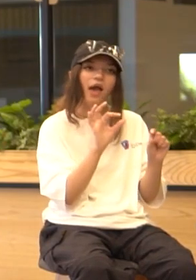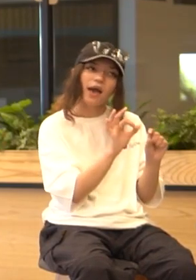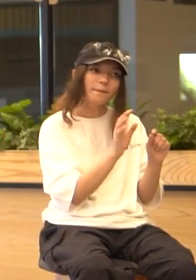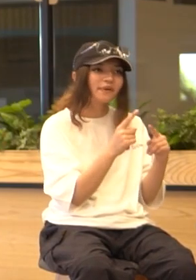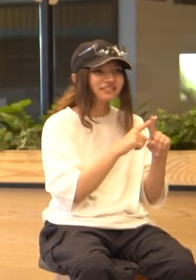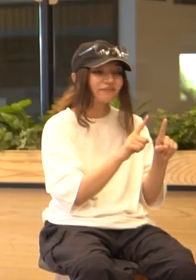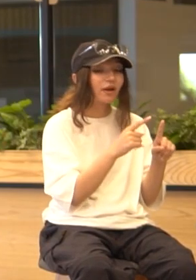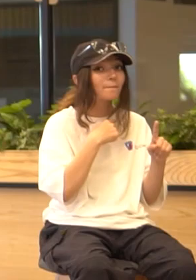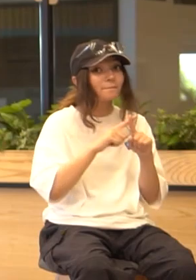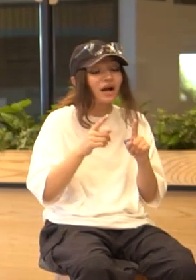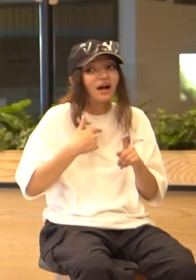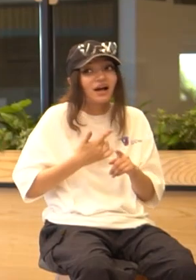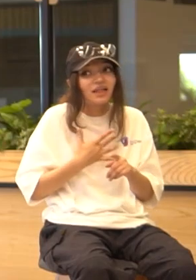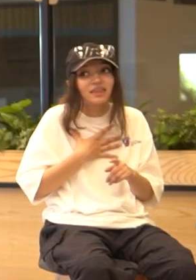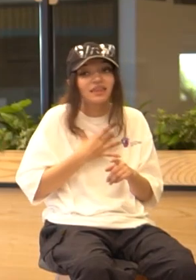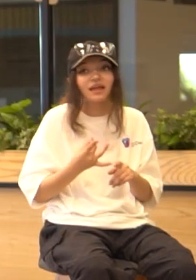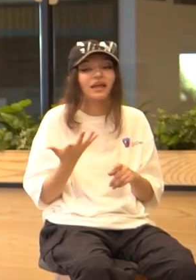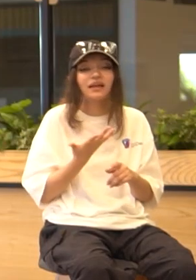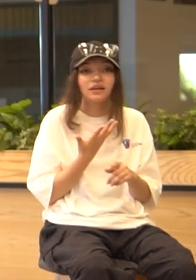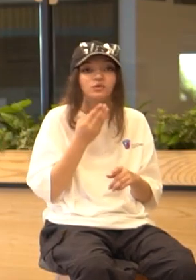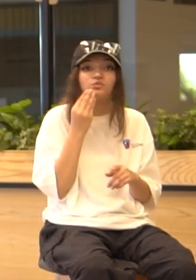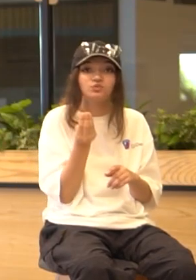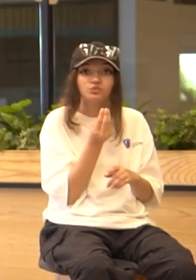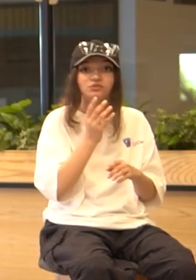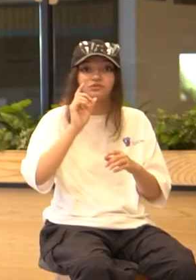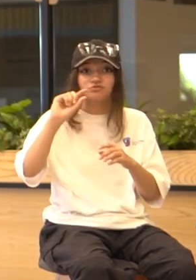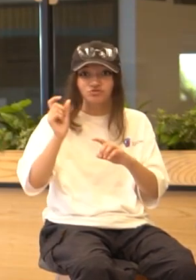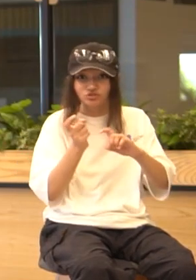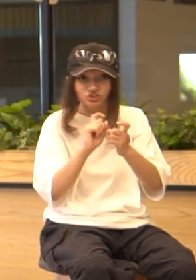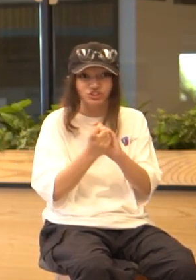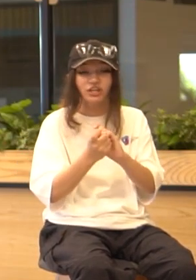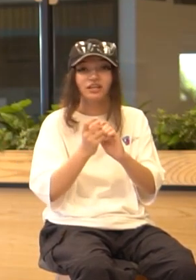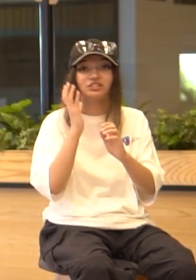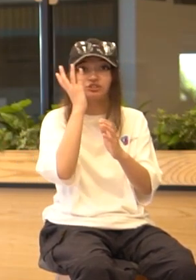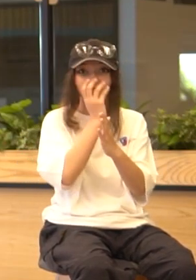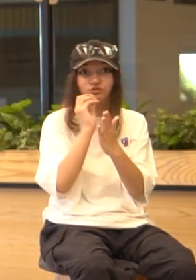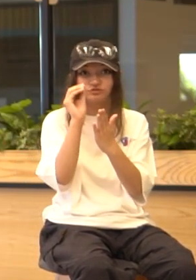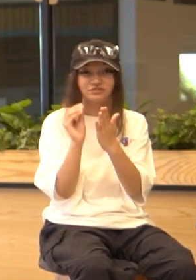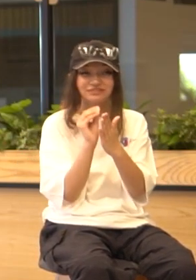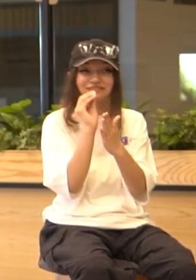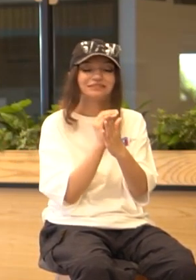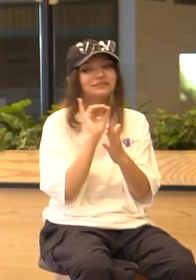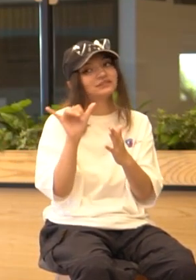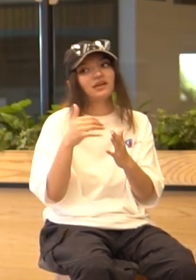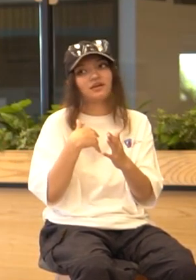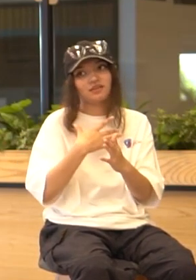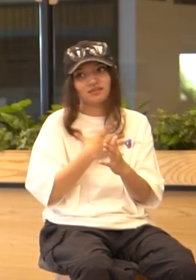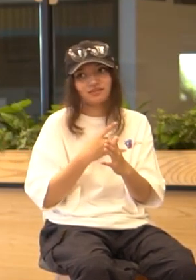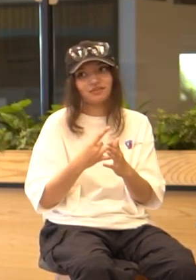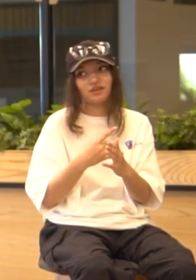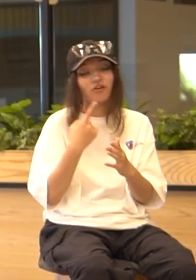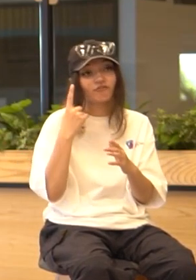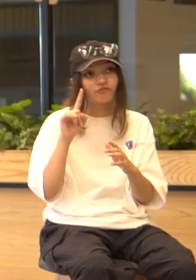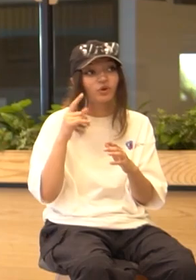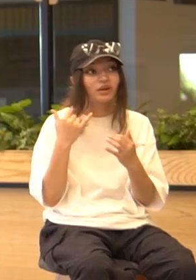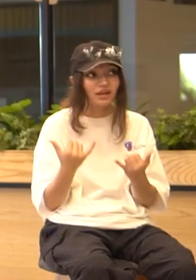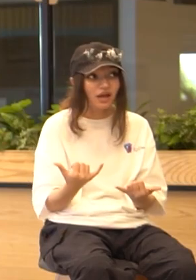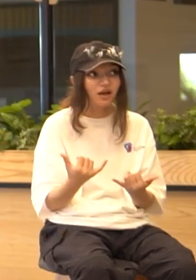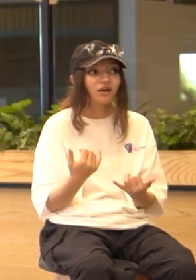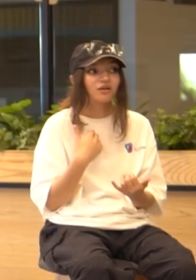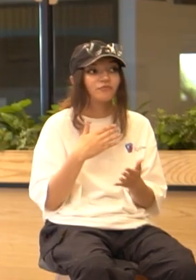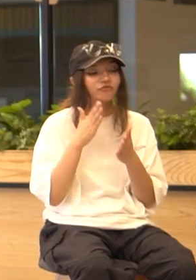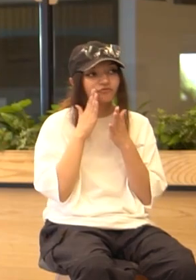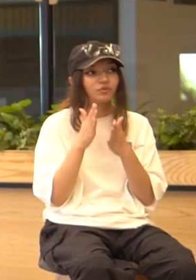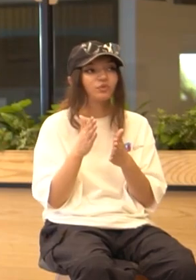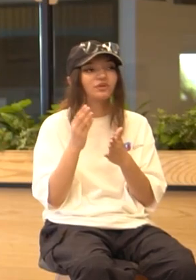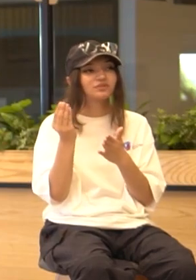when they're typing like long form, especially. Inshallah, I'm hoping I get there, but for now my work is more like focused on the